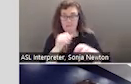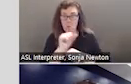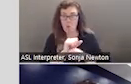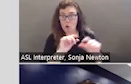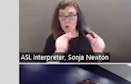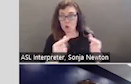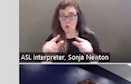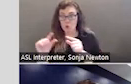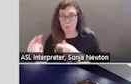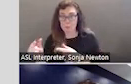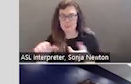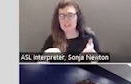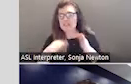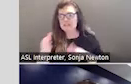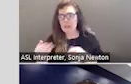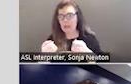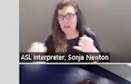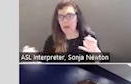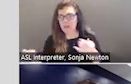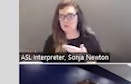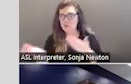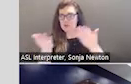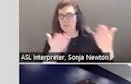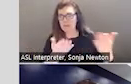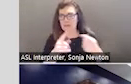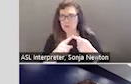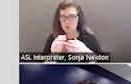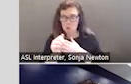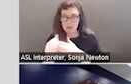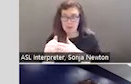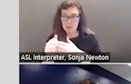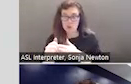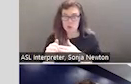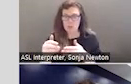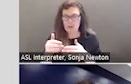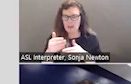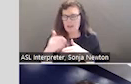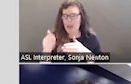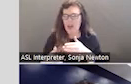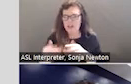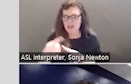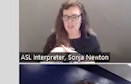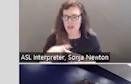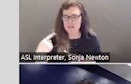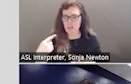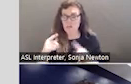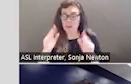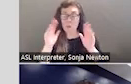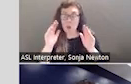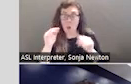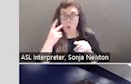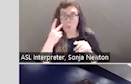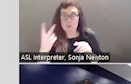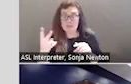deadlines to submit information to committee leadership towards the end of last month. We're hoping that we might see a draft